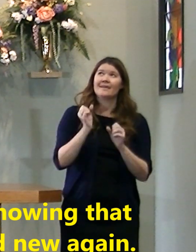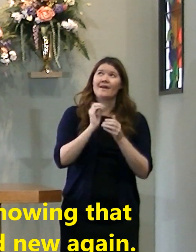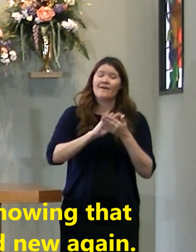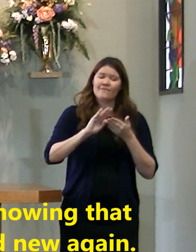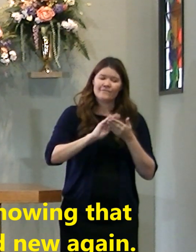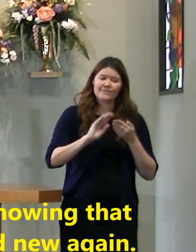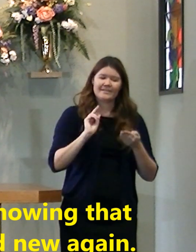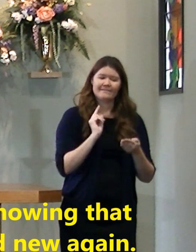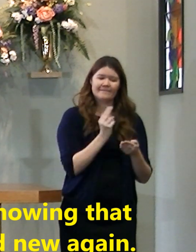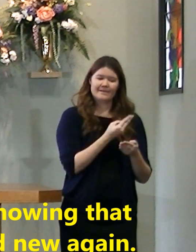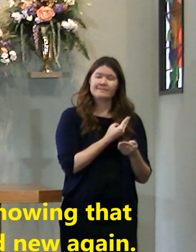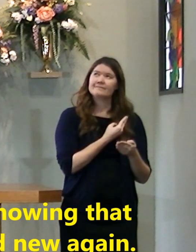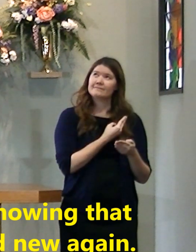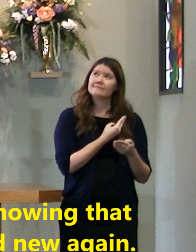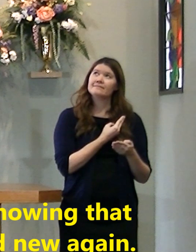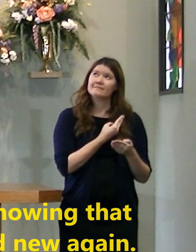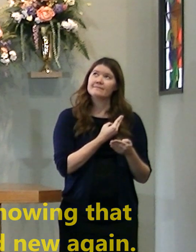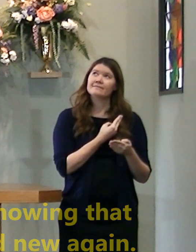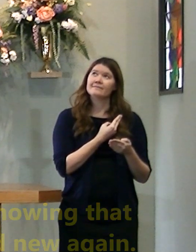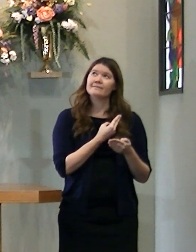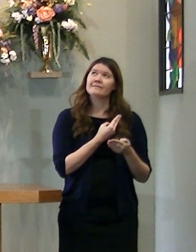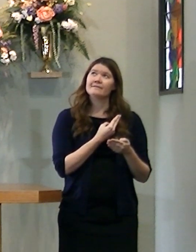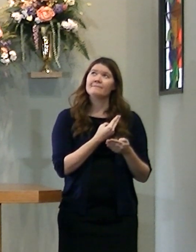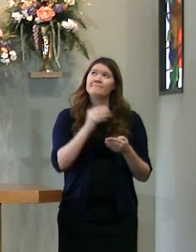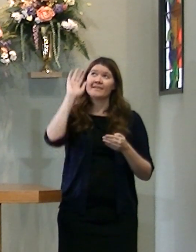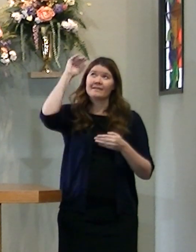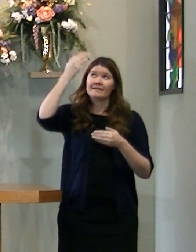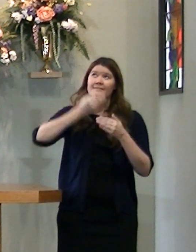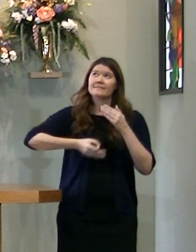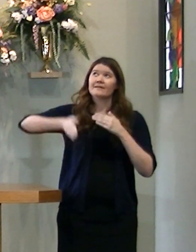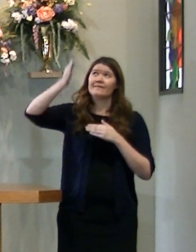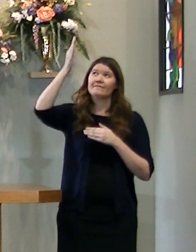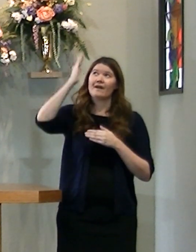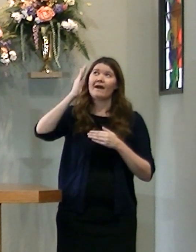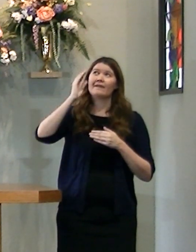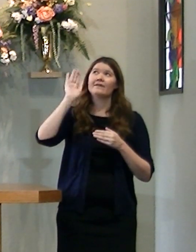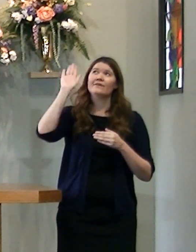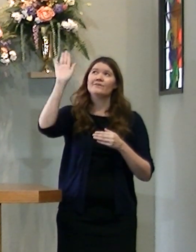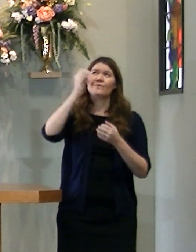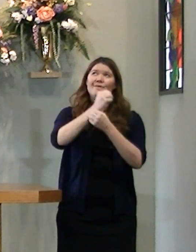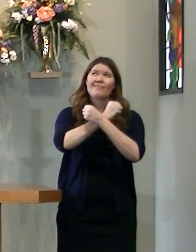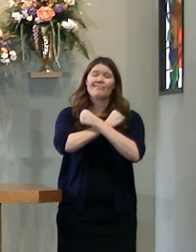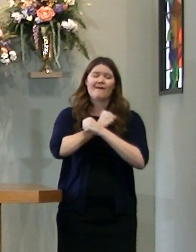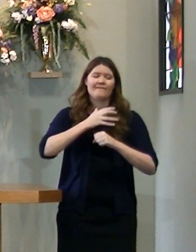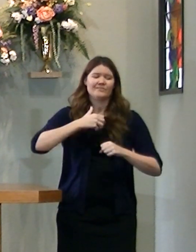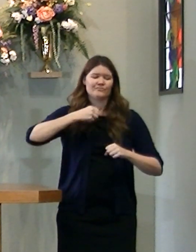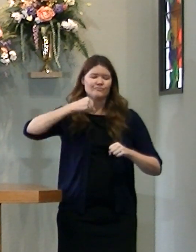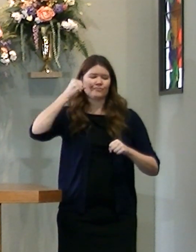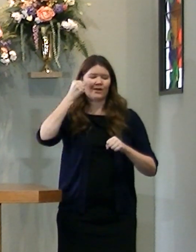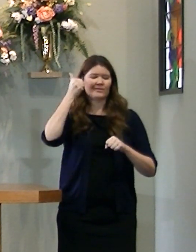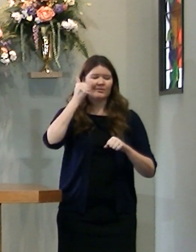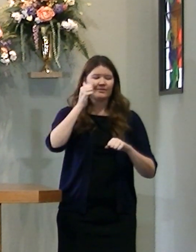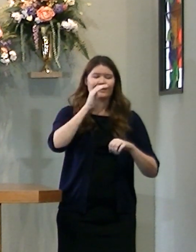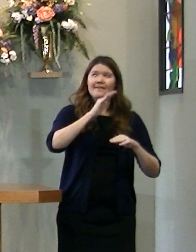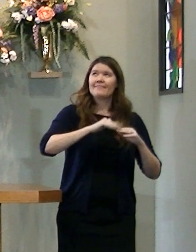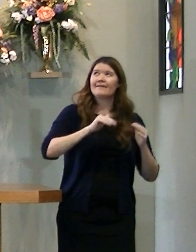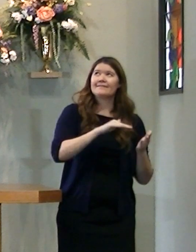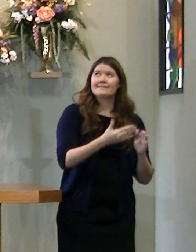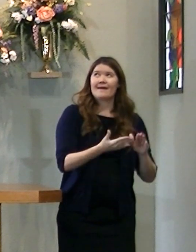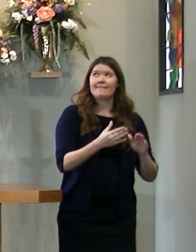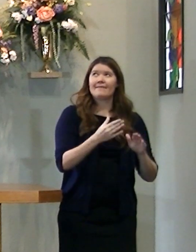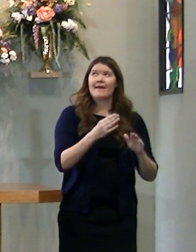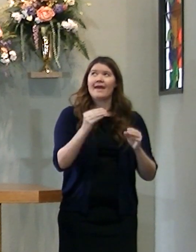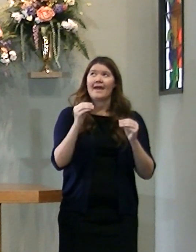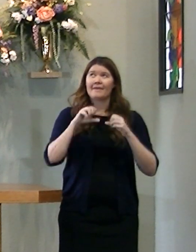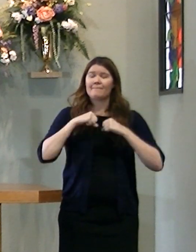and new again. Son of God, your love is stronger than death and more powerful than